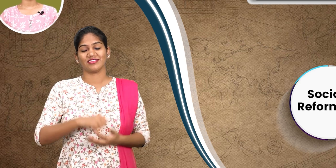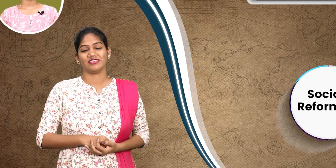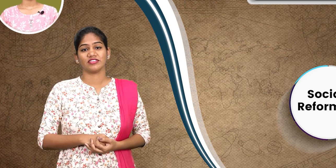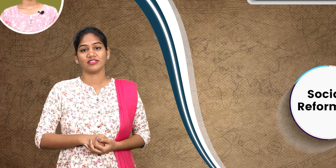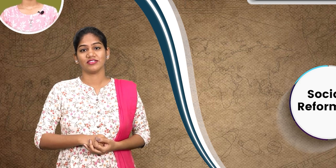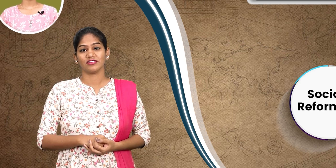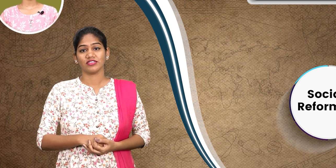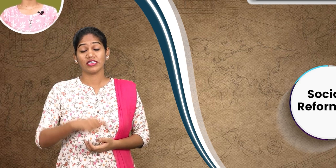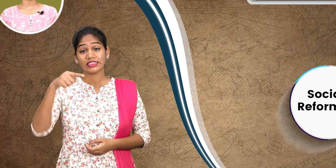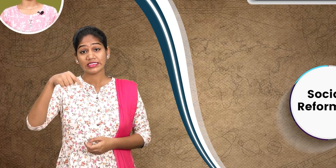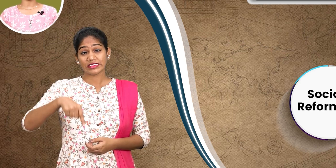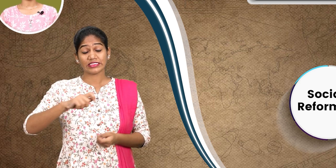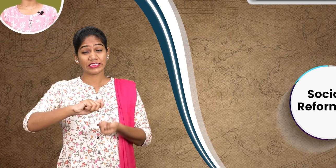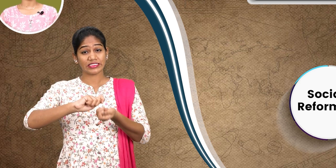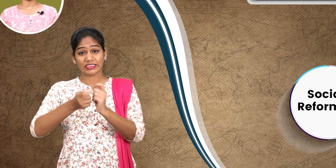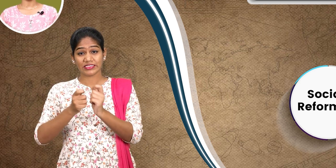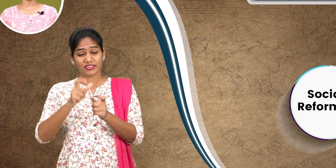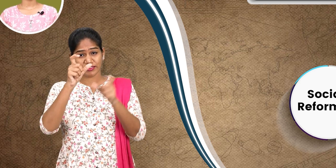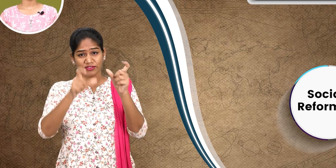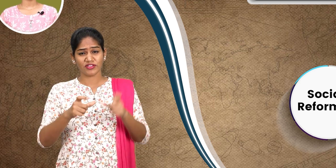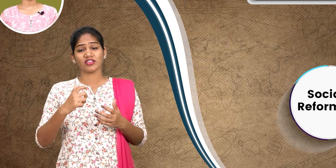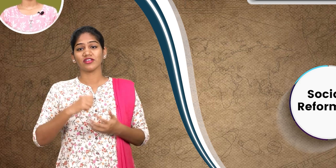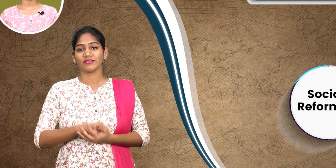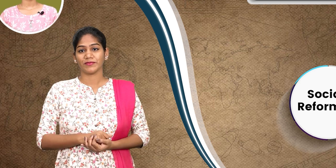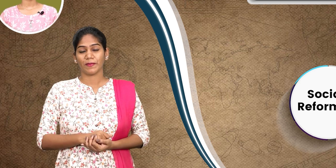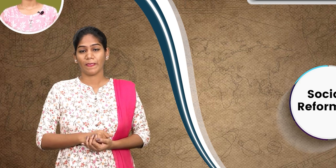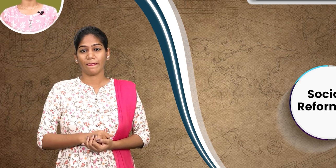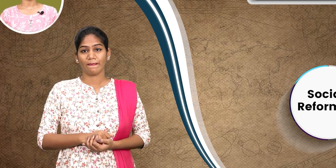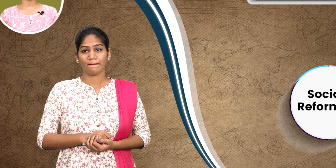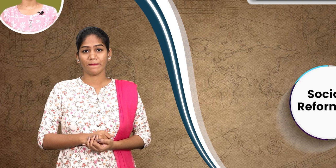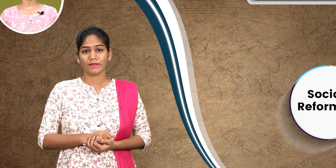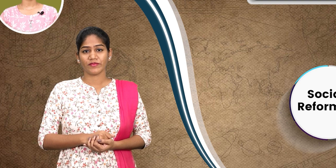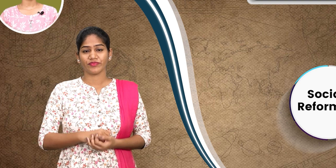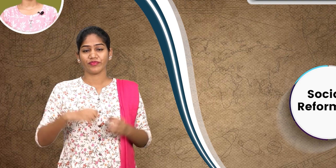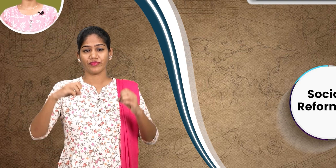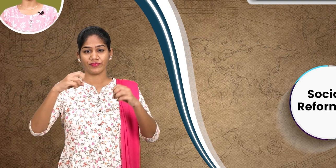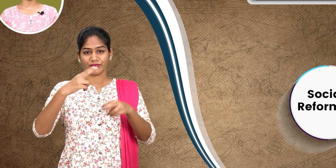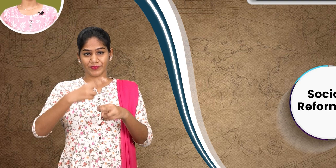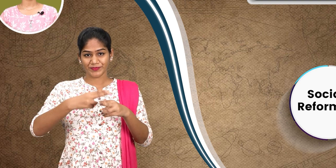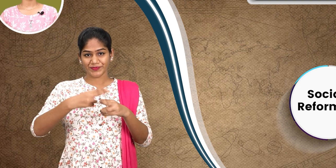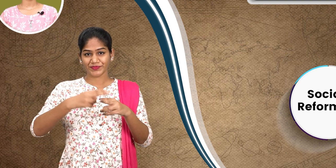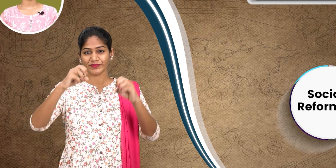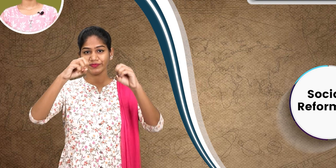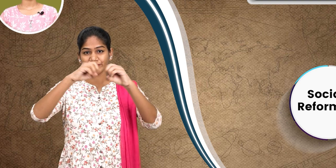These reformers were Bhagyar Addi